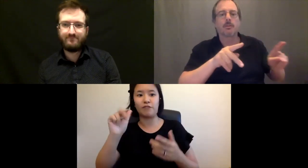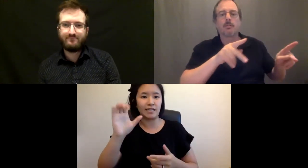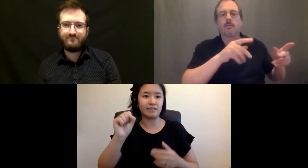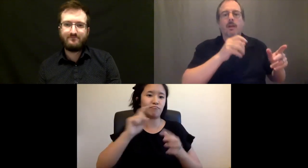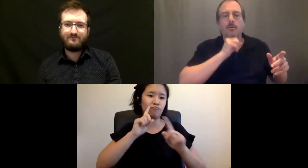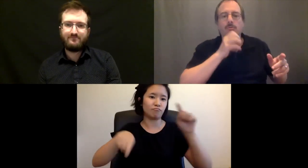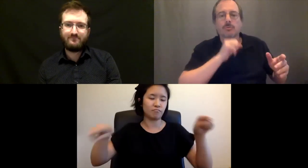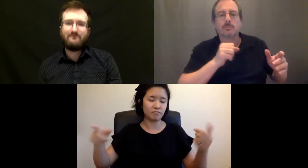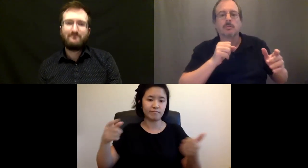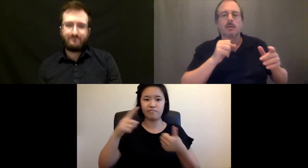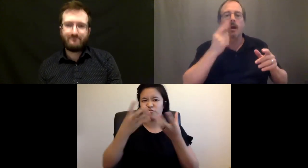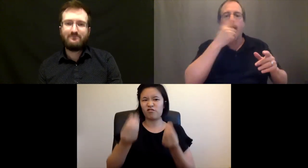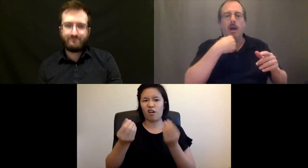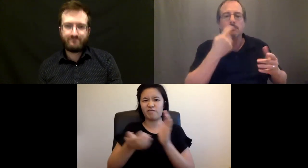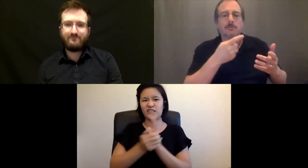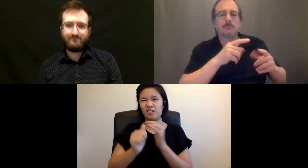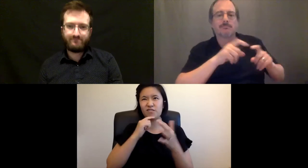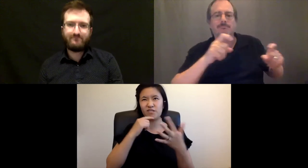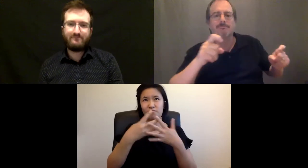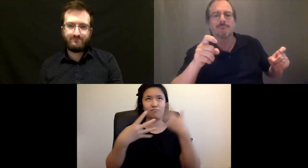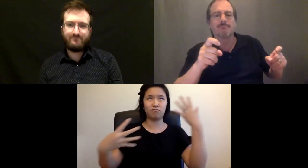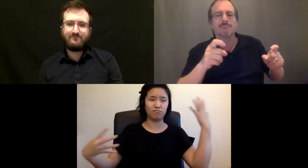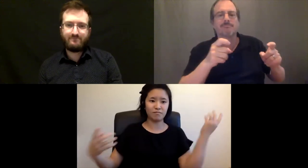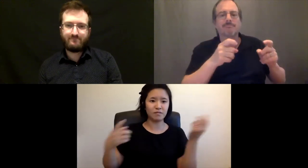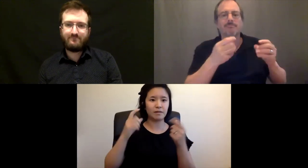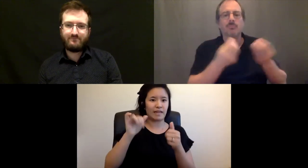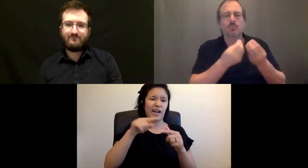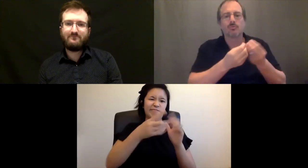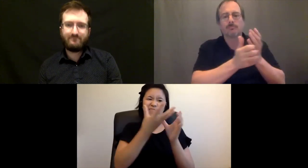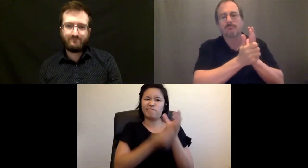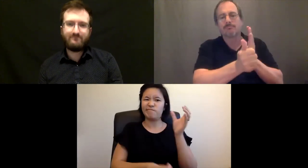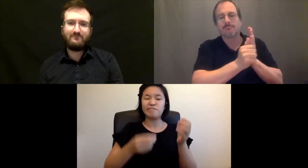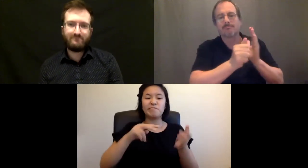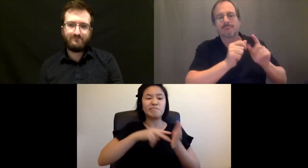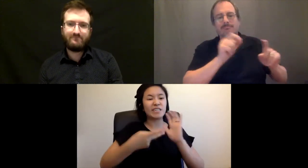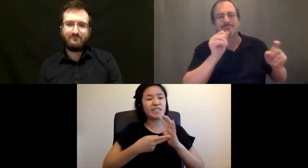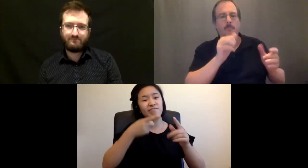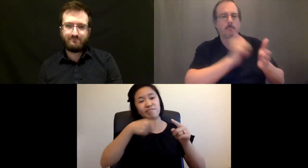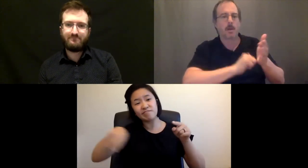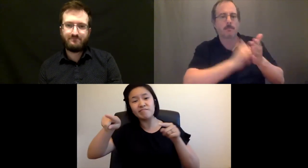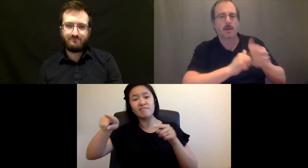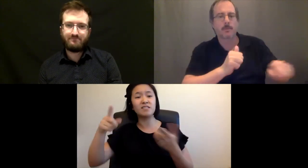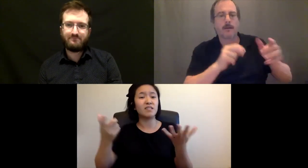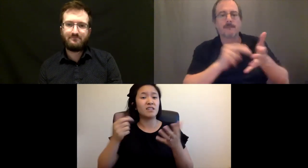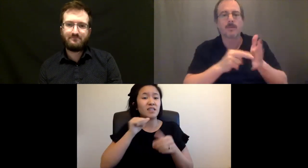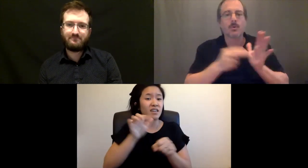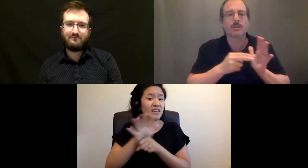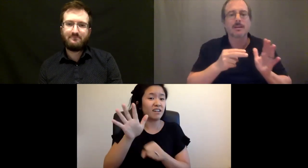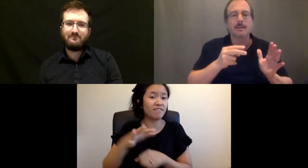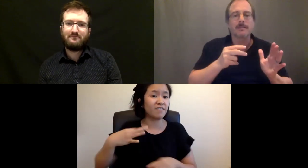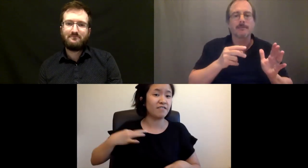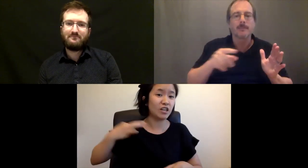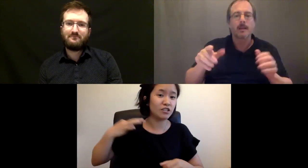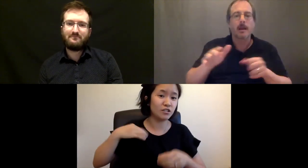employer-employee relationship. There's a number of factors, but soft skills are lacking.